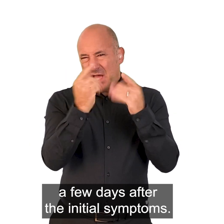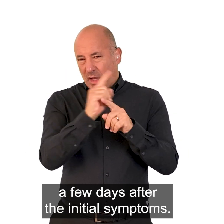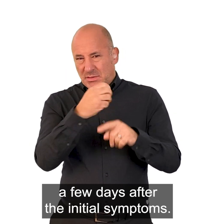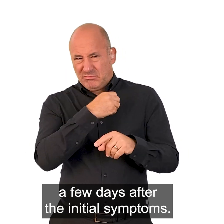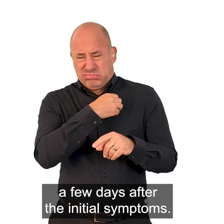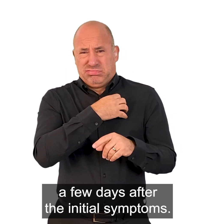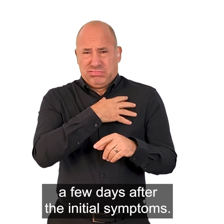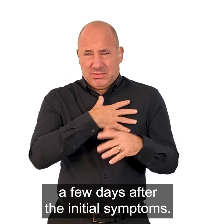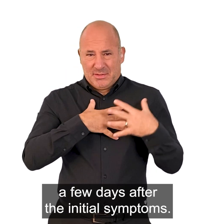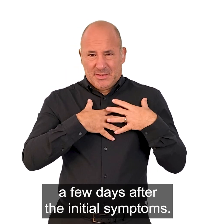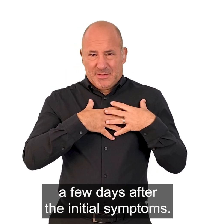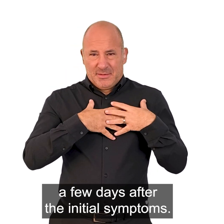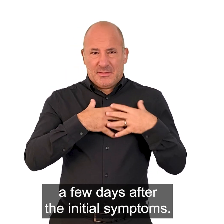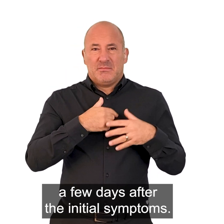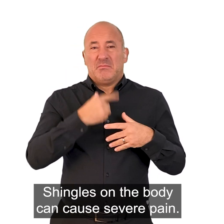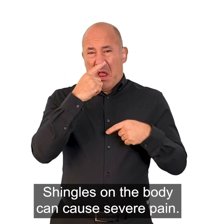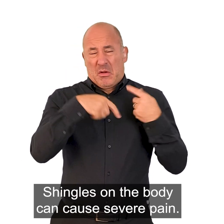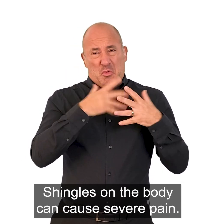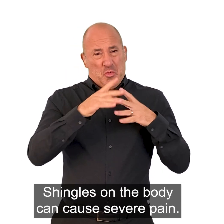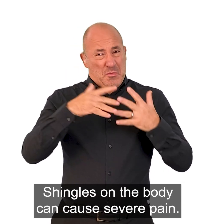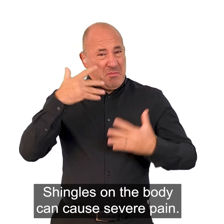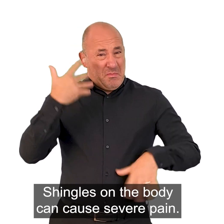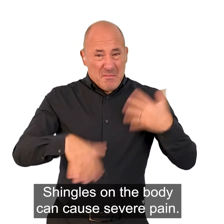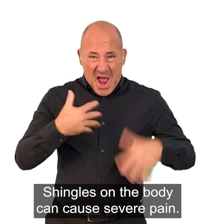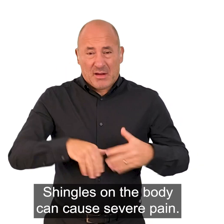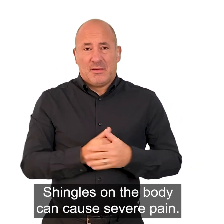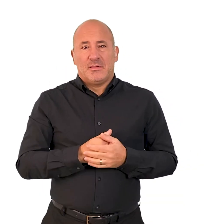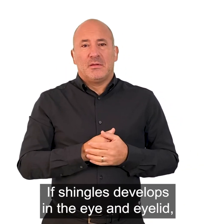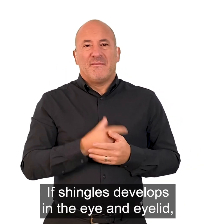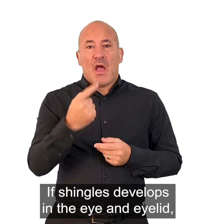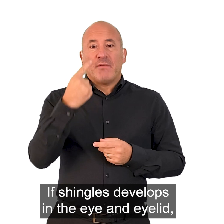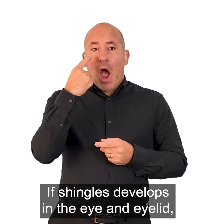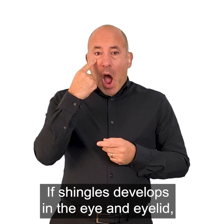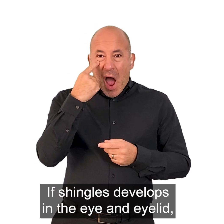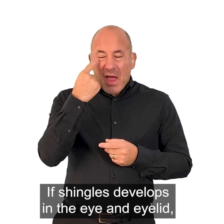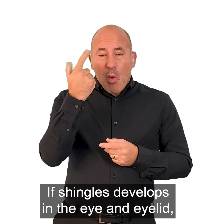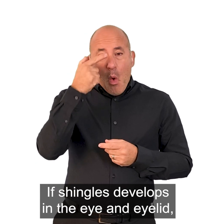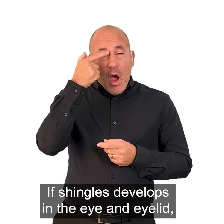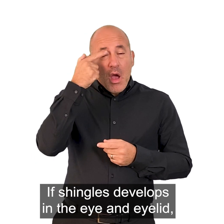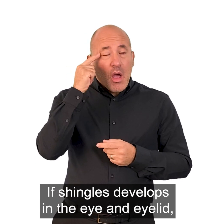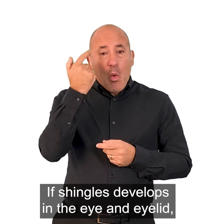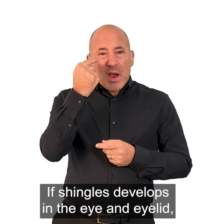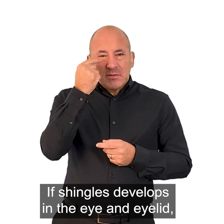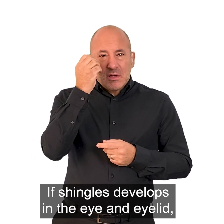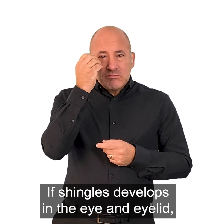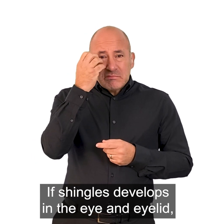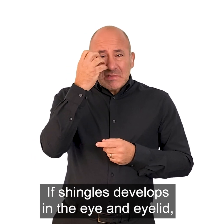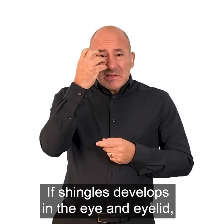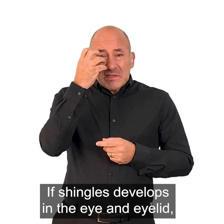a few days after the initial symptoms. Shingles on the body can cause severe pain. If shingles develops in the eye